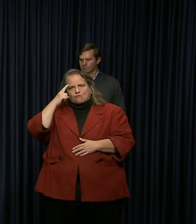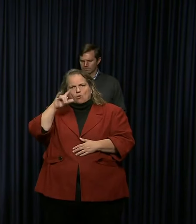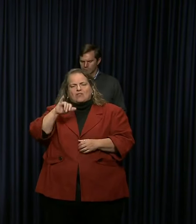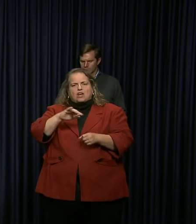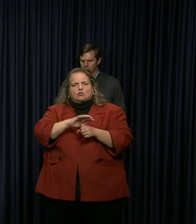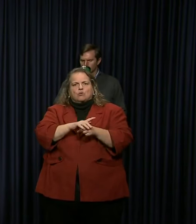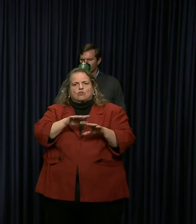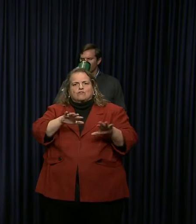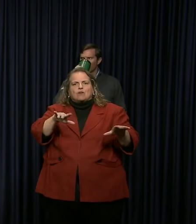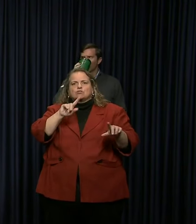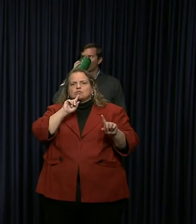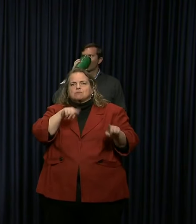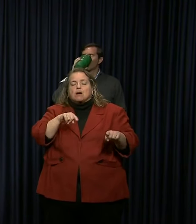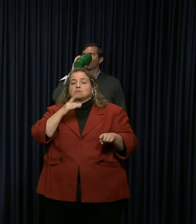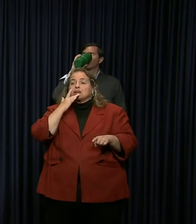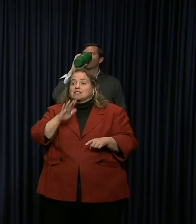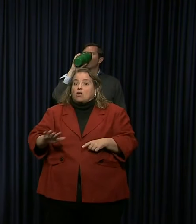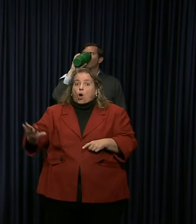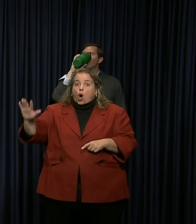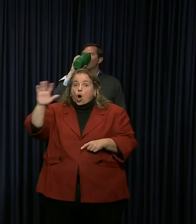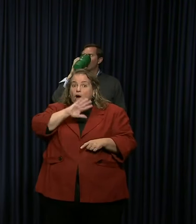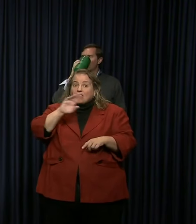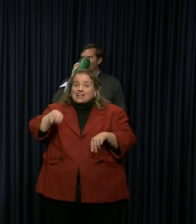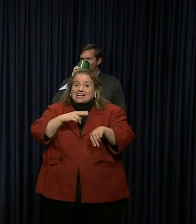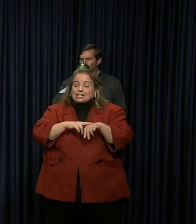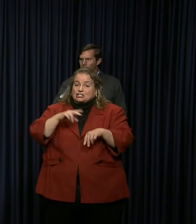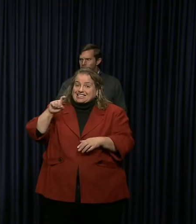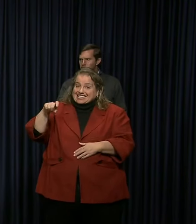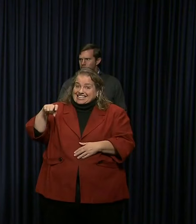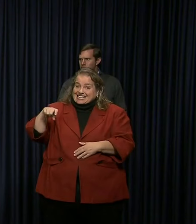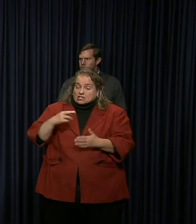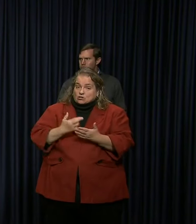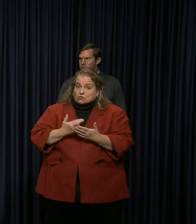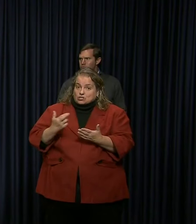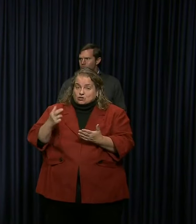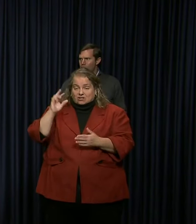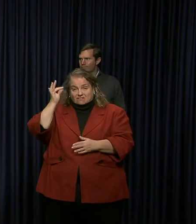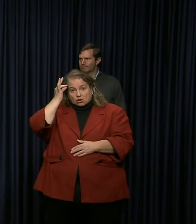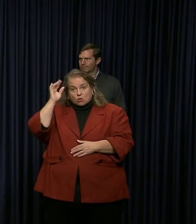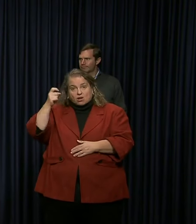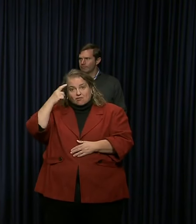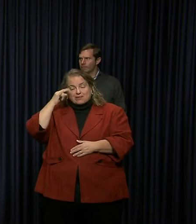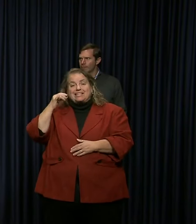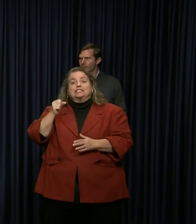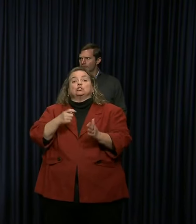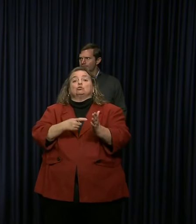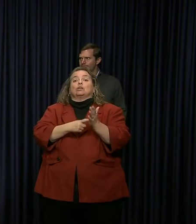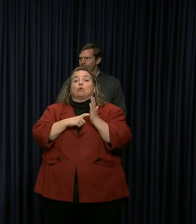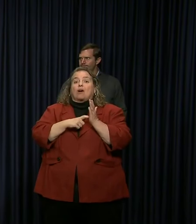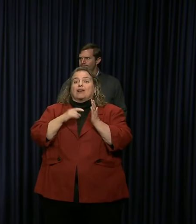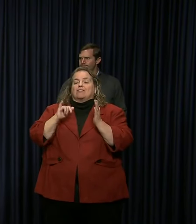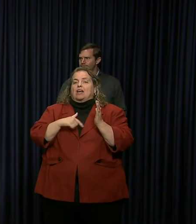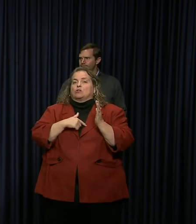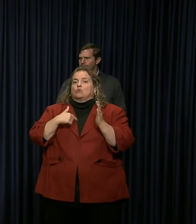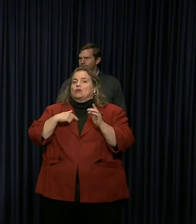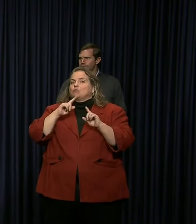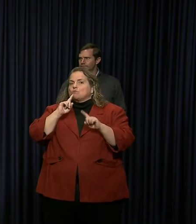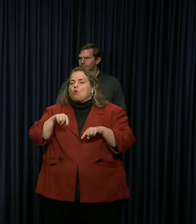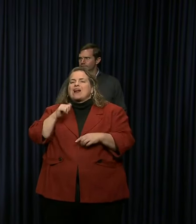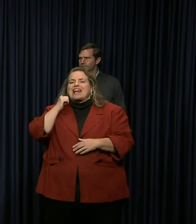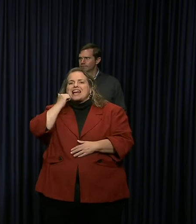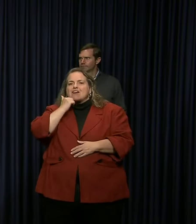coronavirus response. Because the entire nation needs these resources, the federal government is requiring that we report